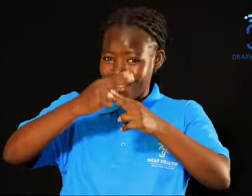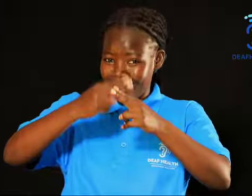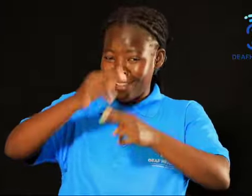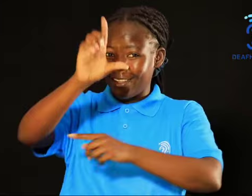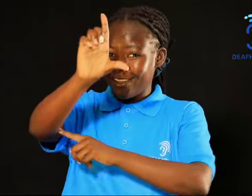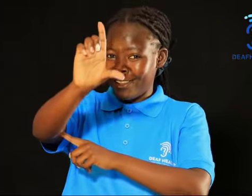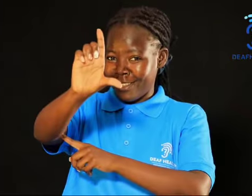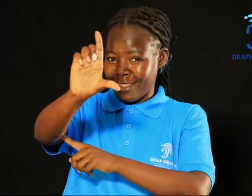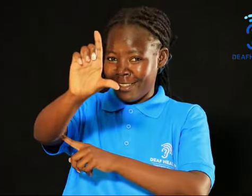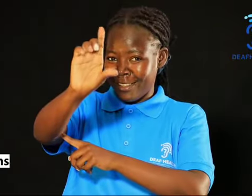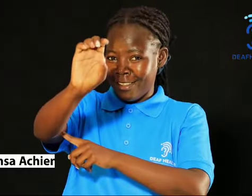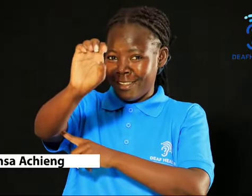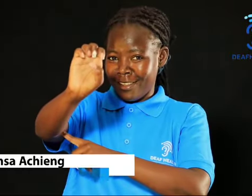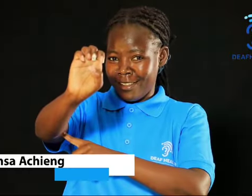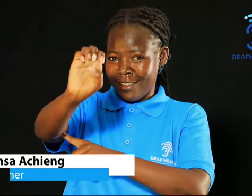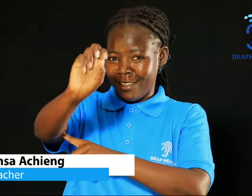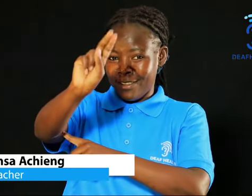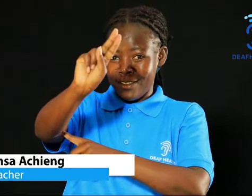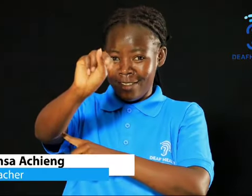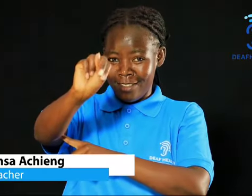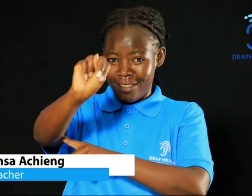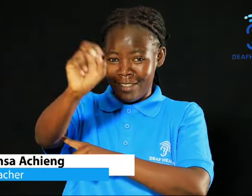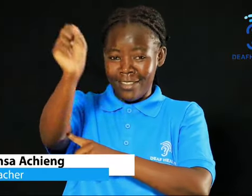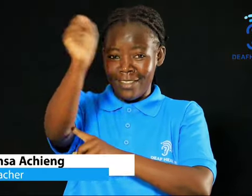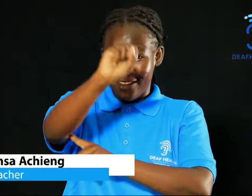My name is Lensa.